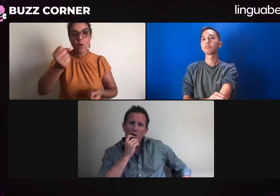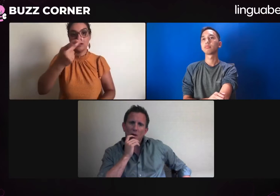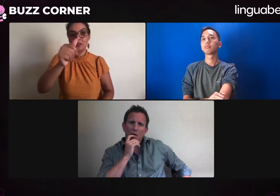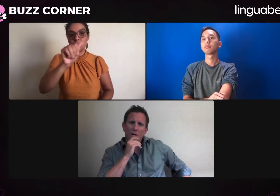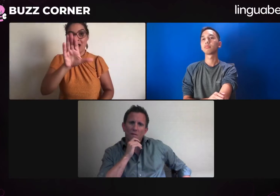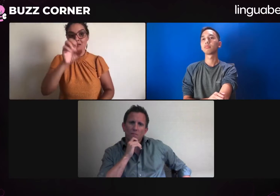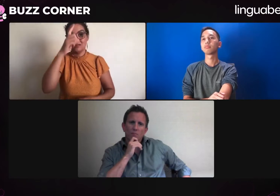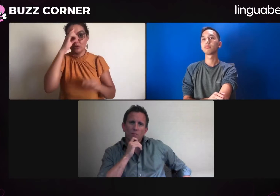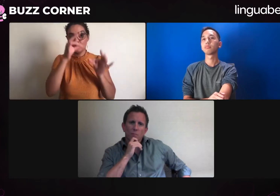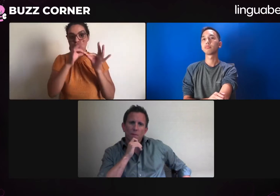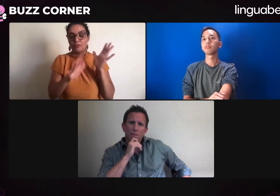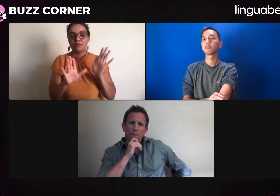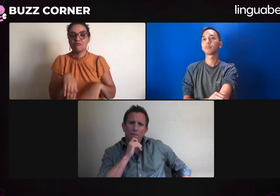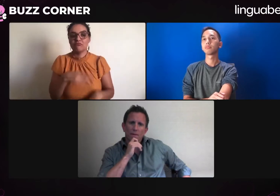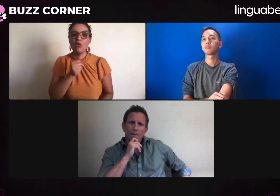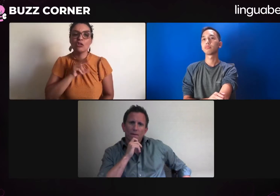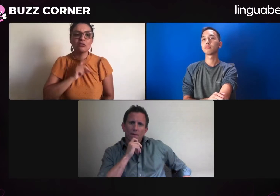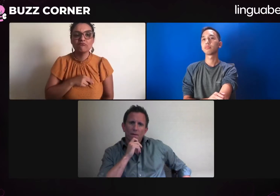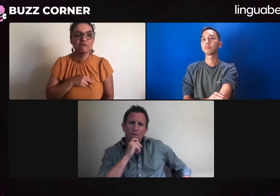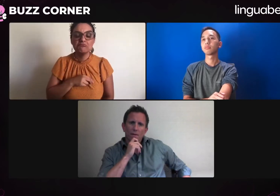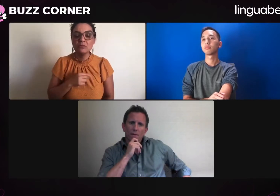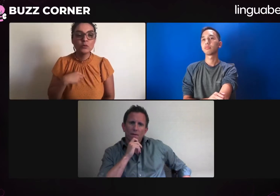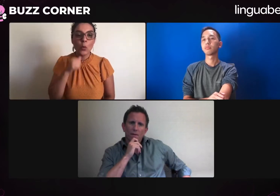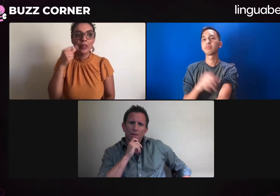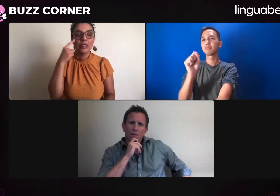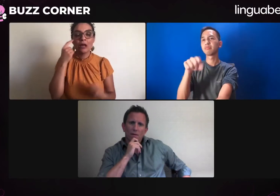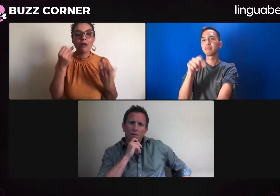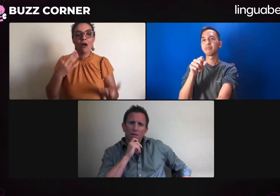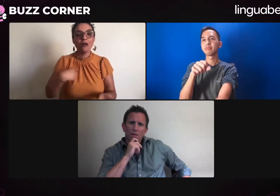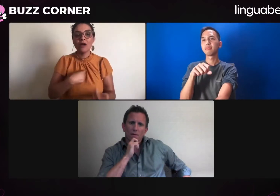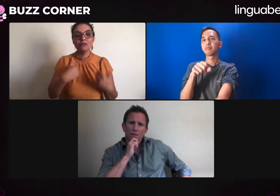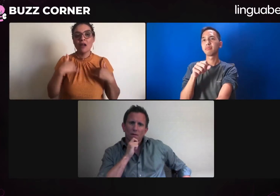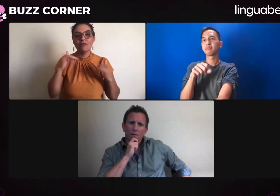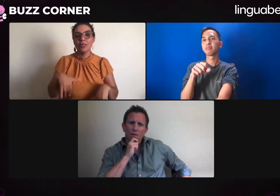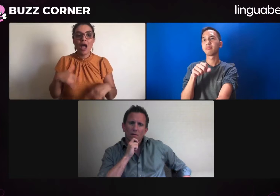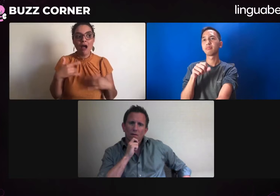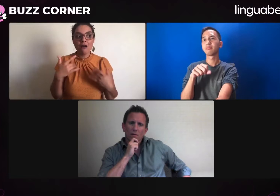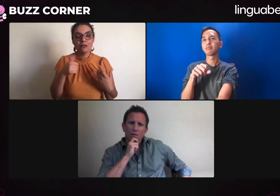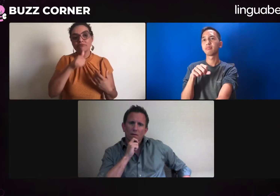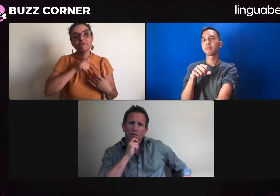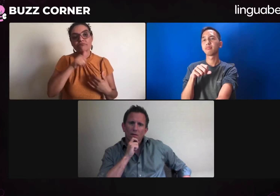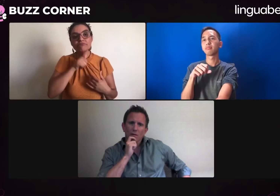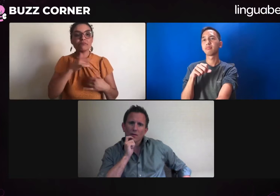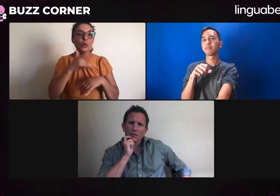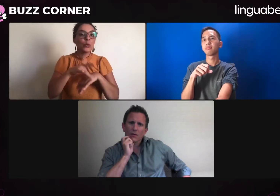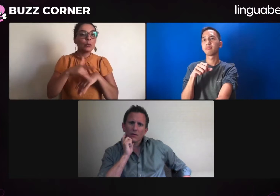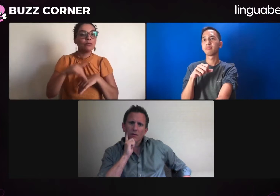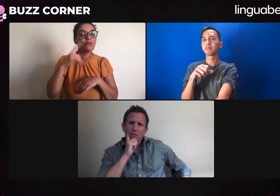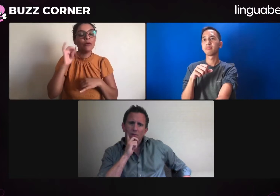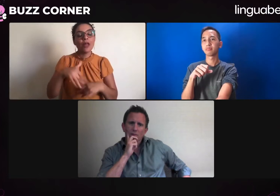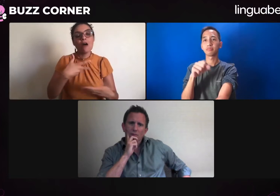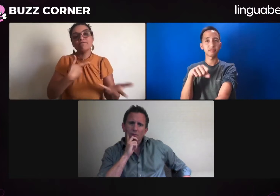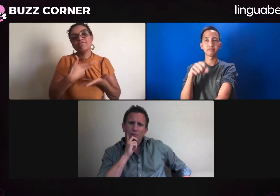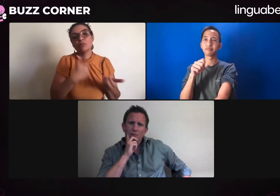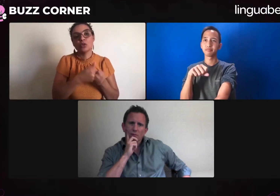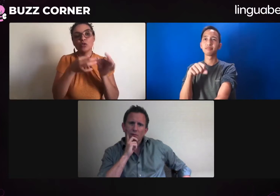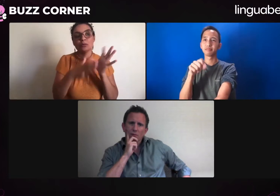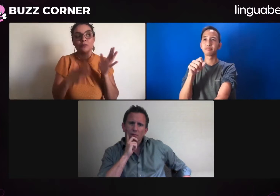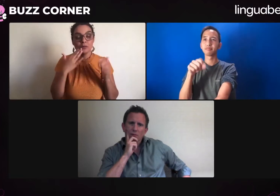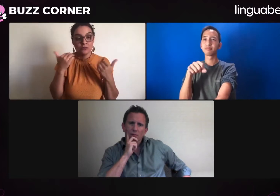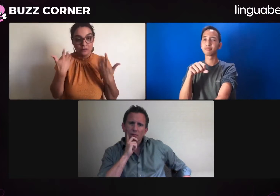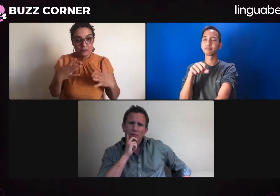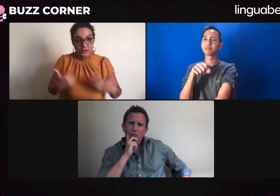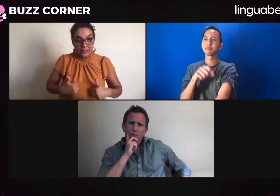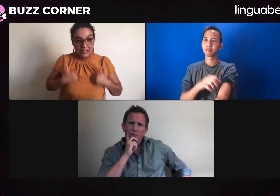the community, and we need to hold space for the interpreters. Sometimes I don't think a lot of us do that. We don't